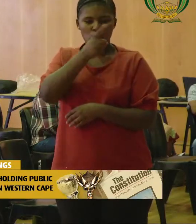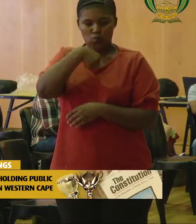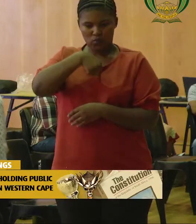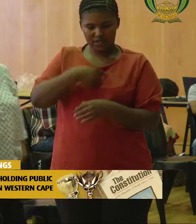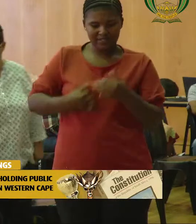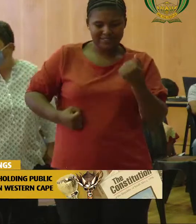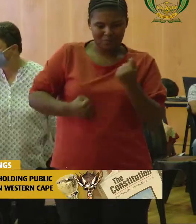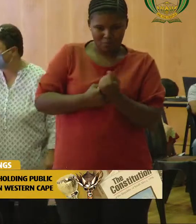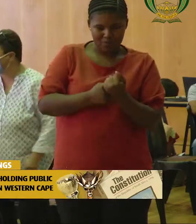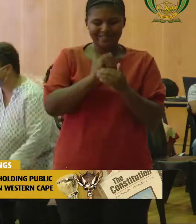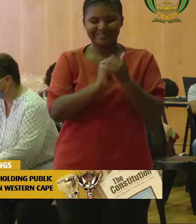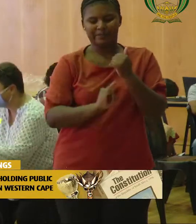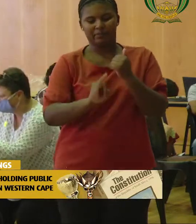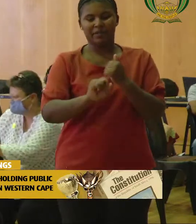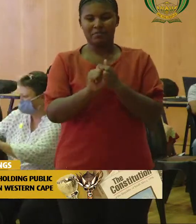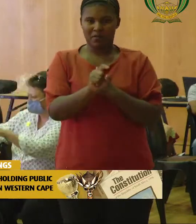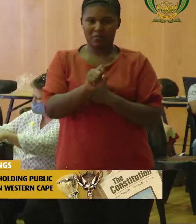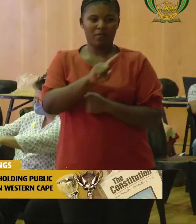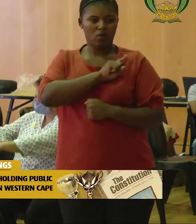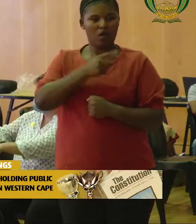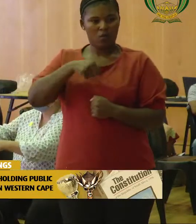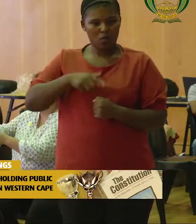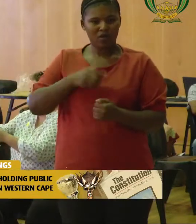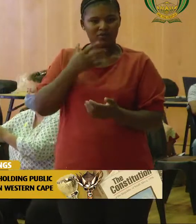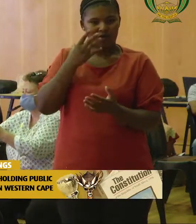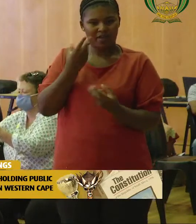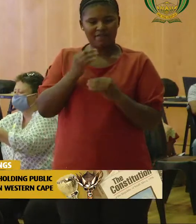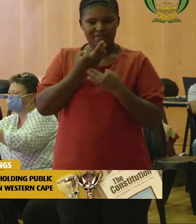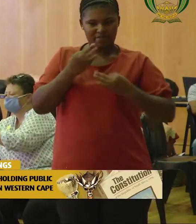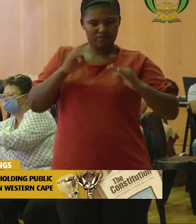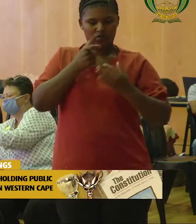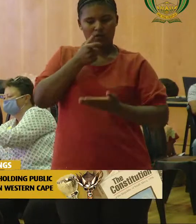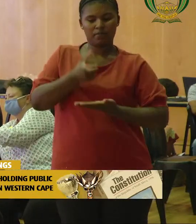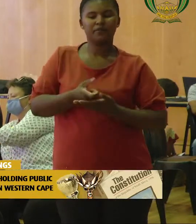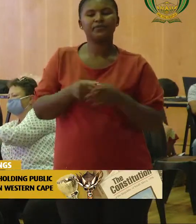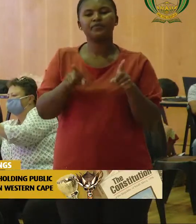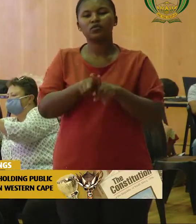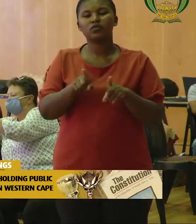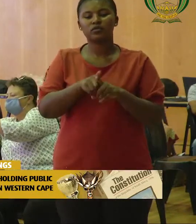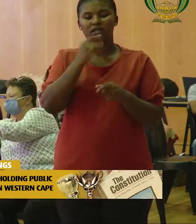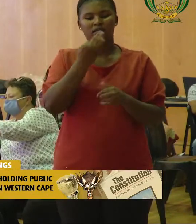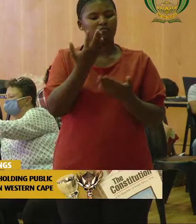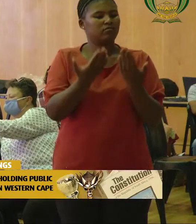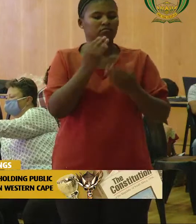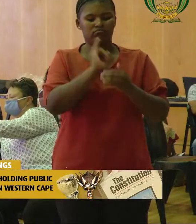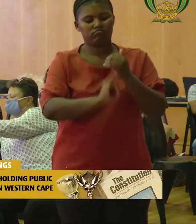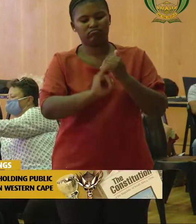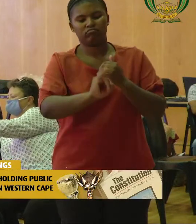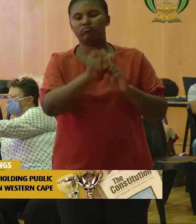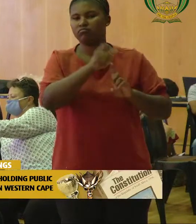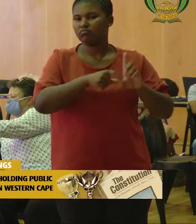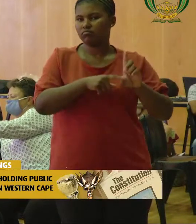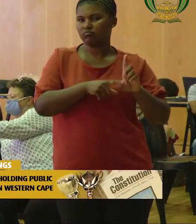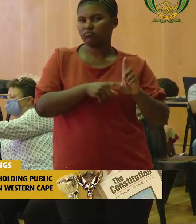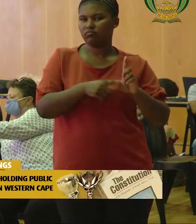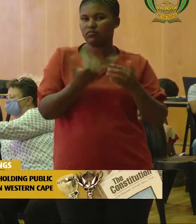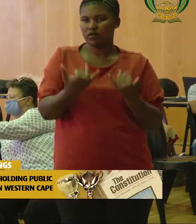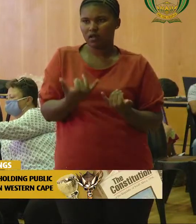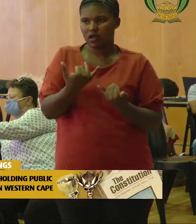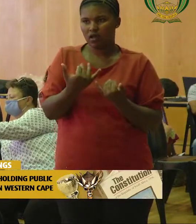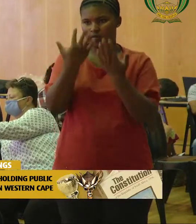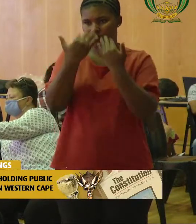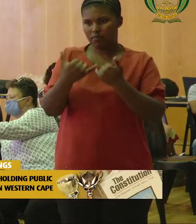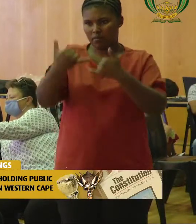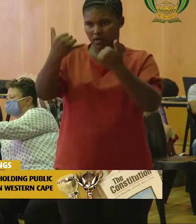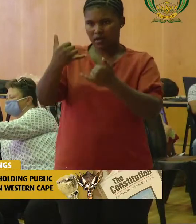support independency. And then also, if an independent candidate comes into a position, that